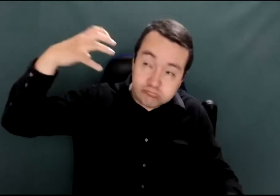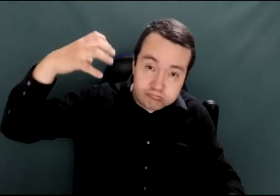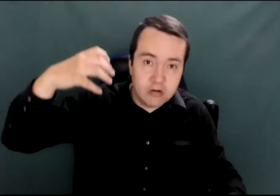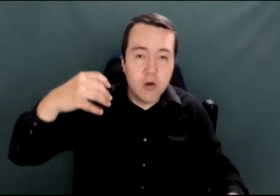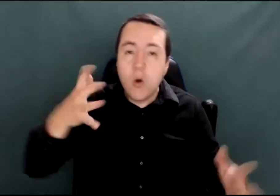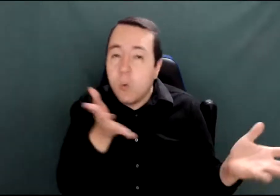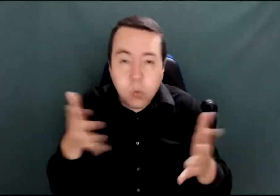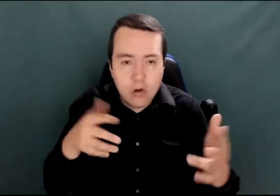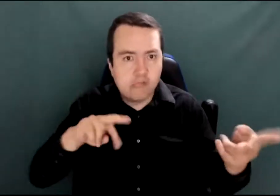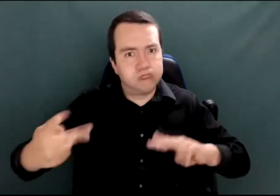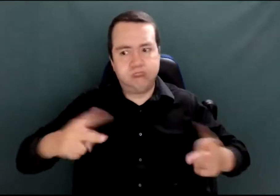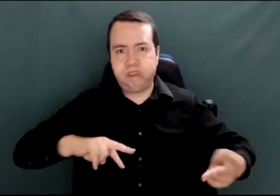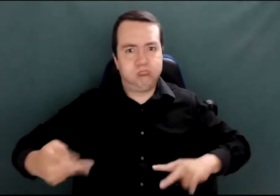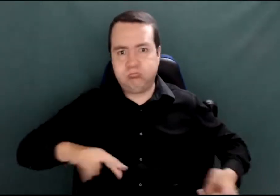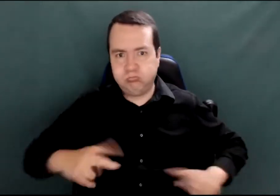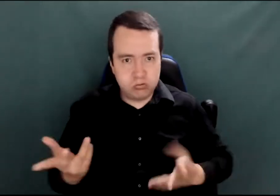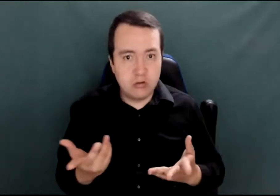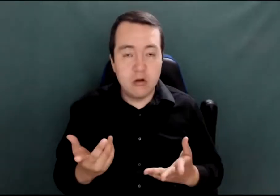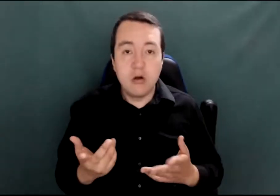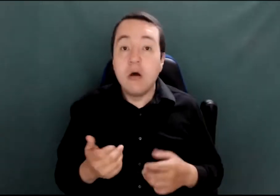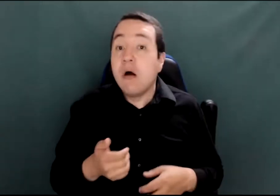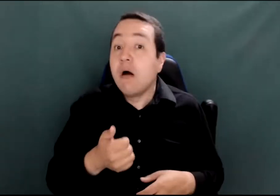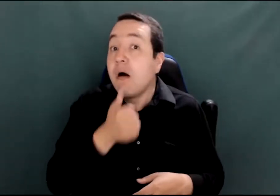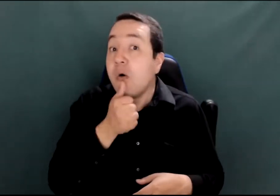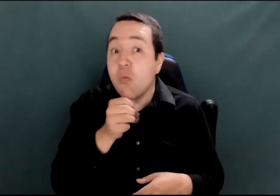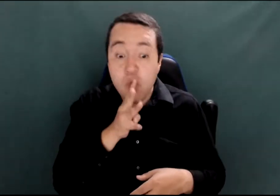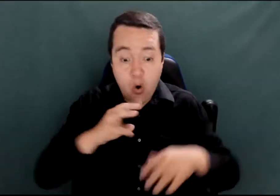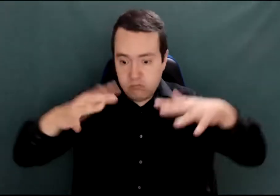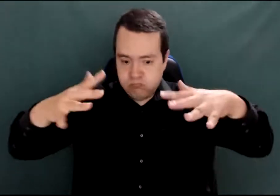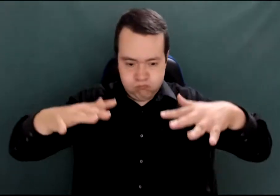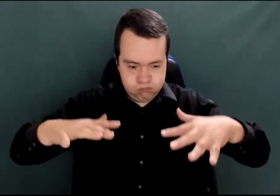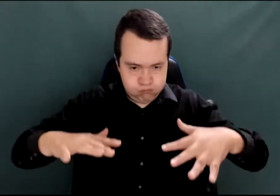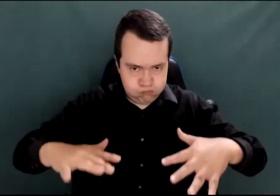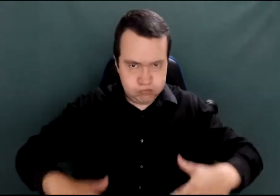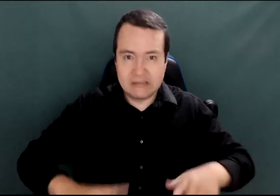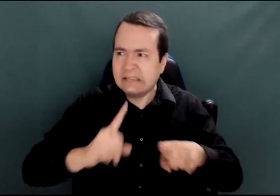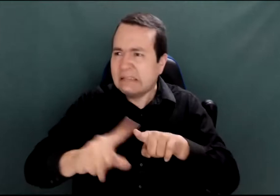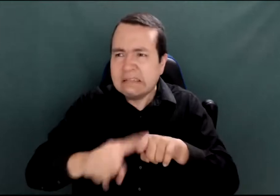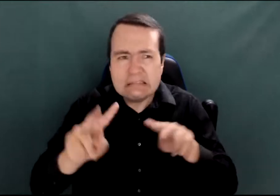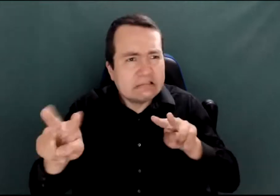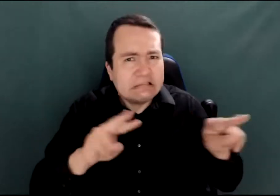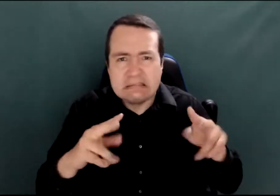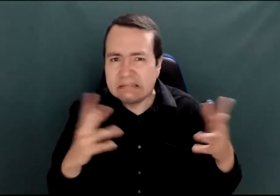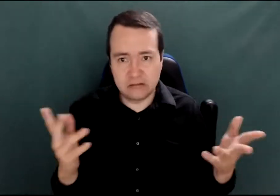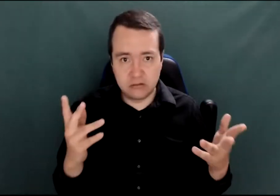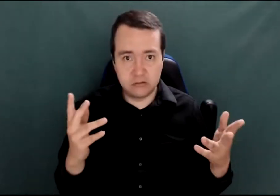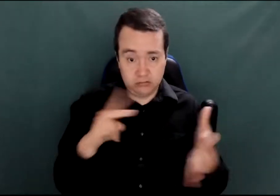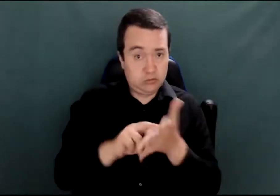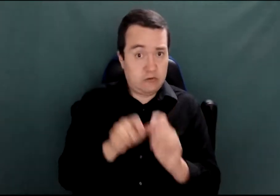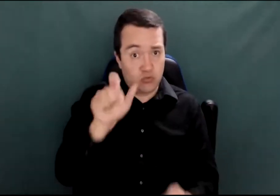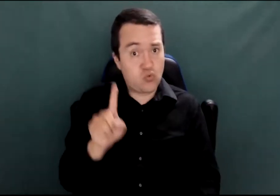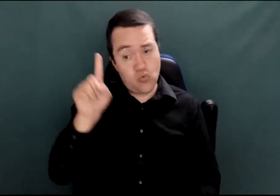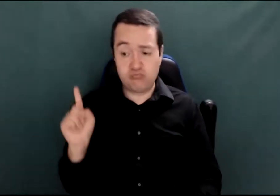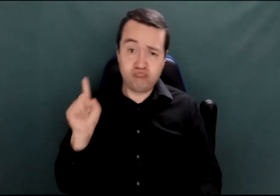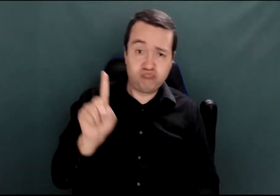of biodiversity, water access, the COVID problem, which has not ended. This will not